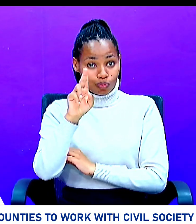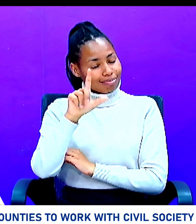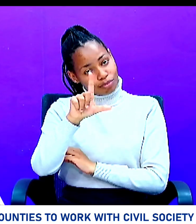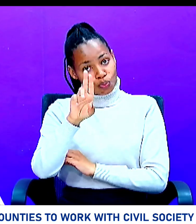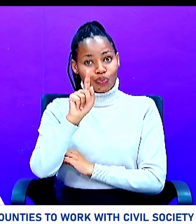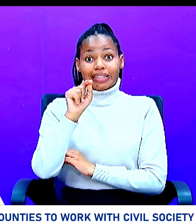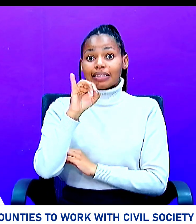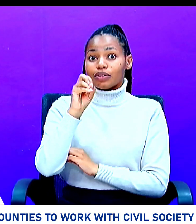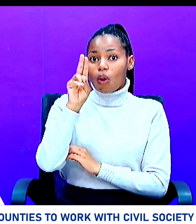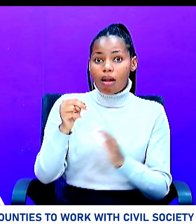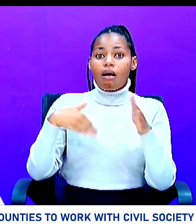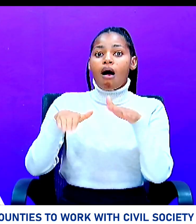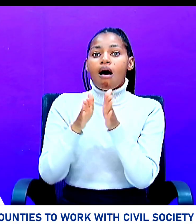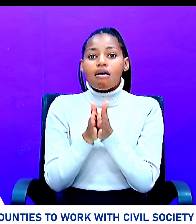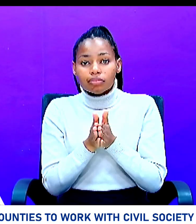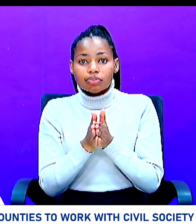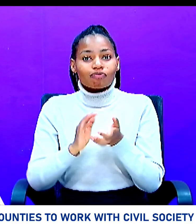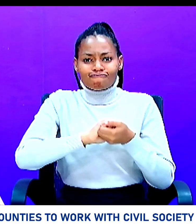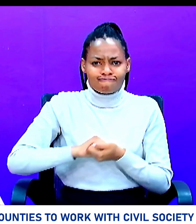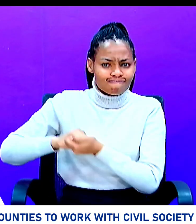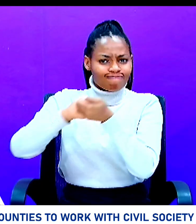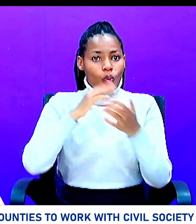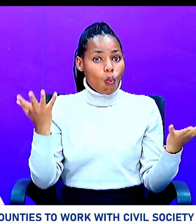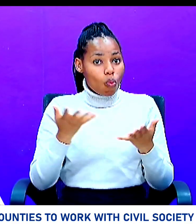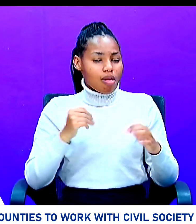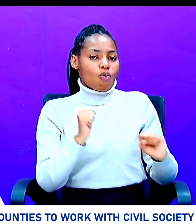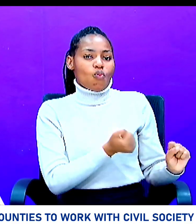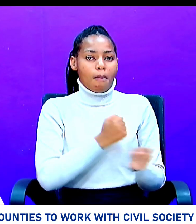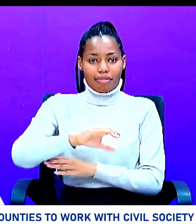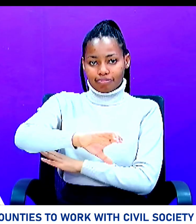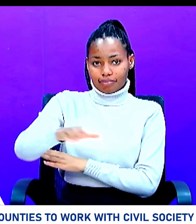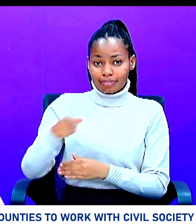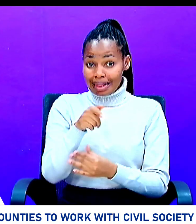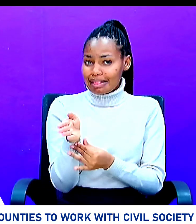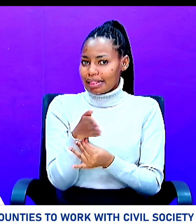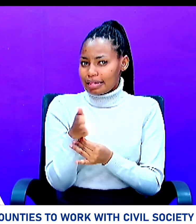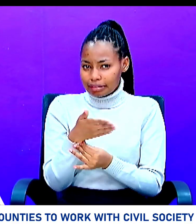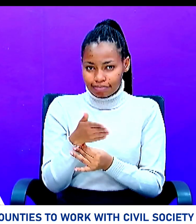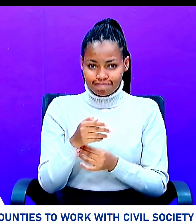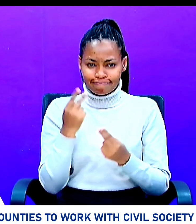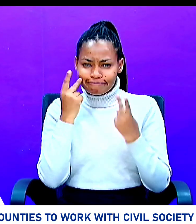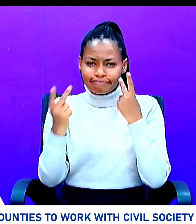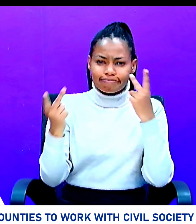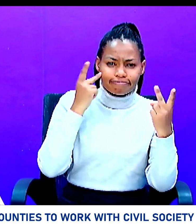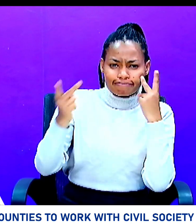Speaking during a panel at the 9th Devolution Conference in Homa Bay County on